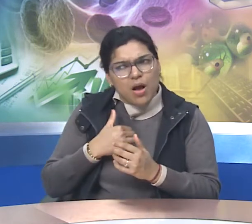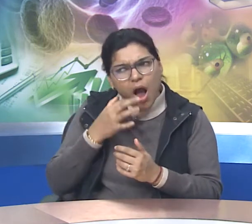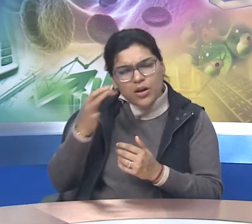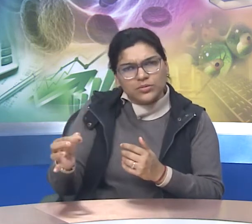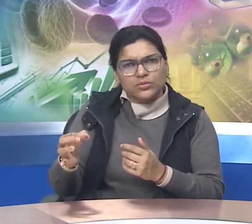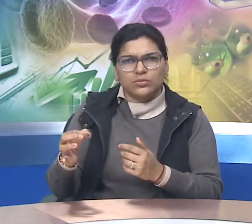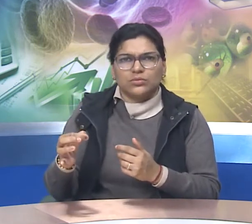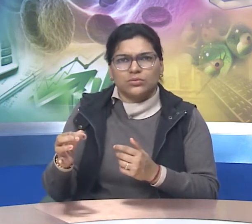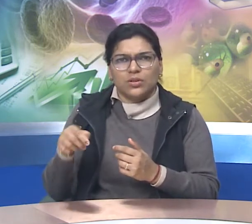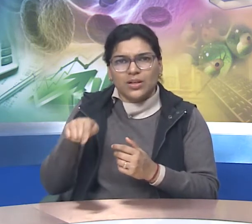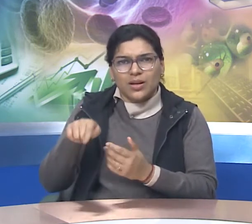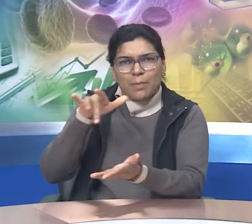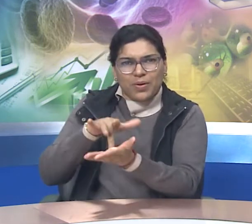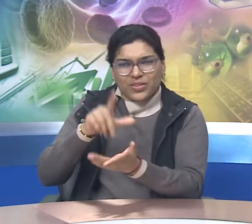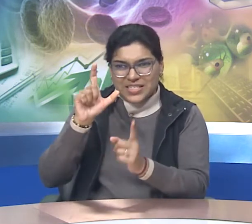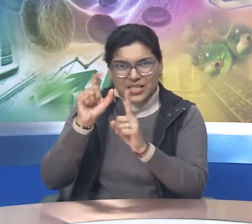the group.